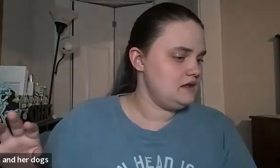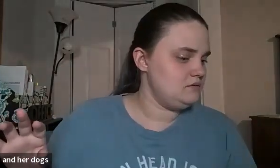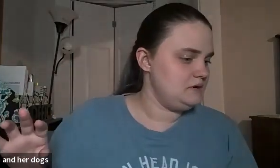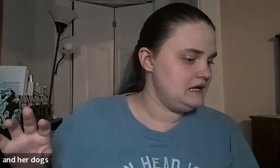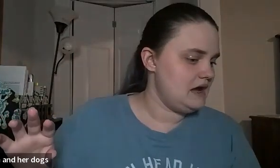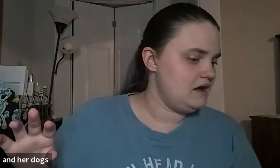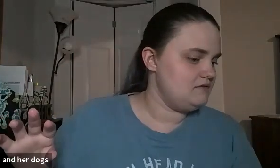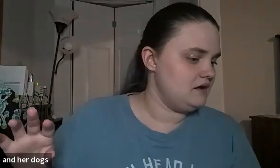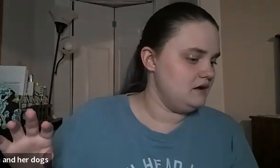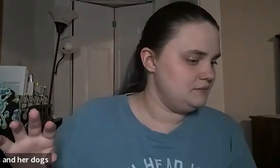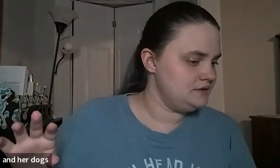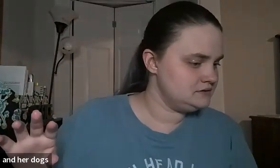Then we have